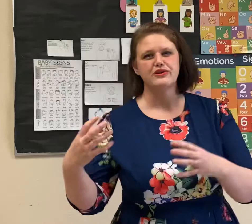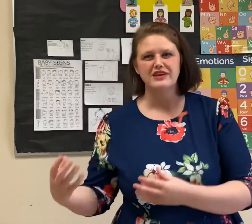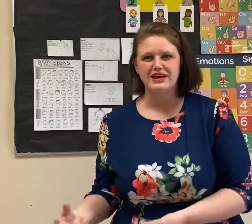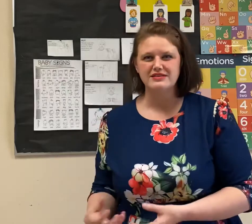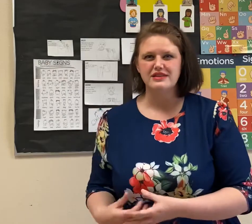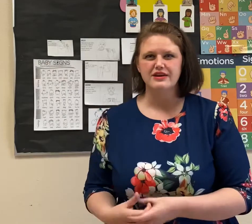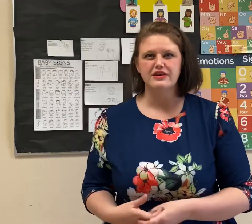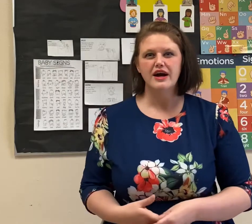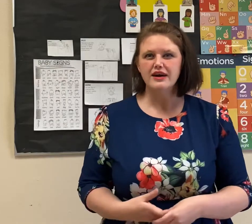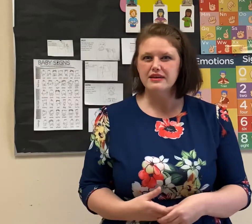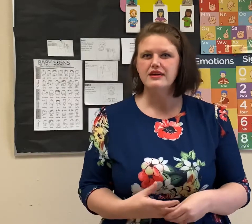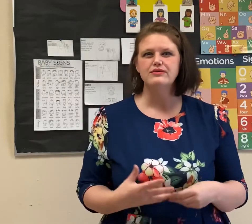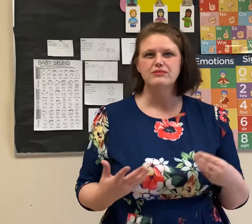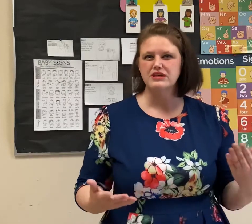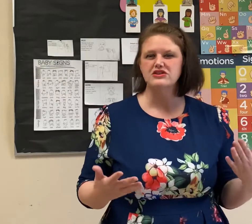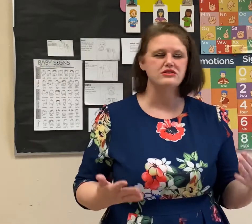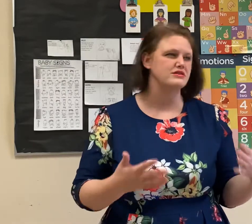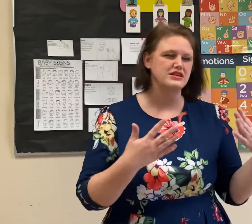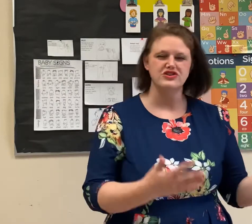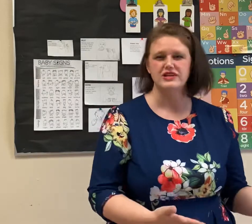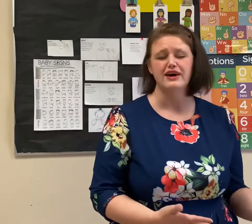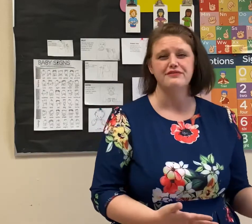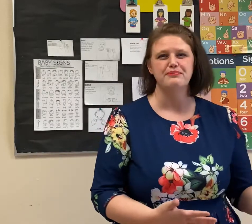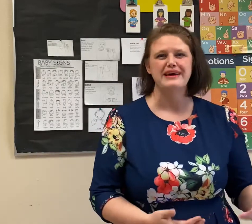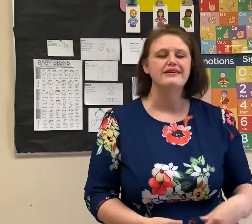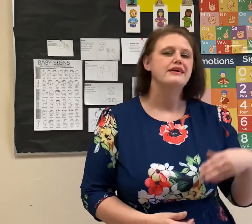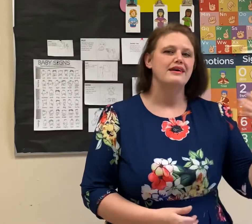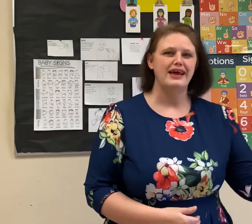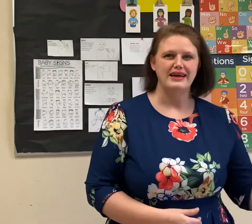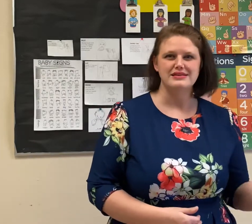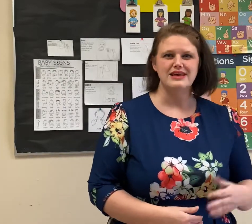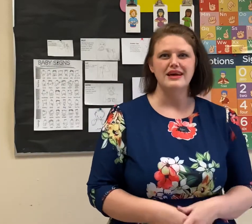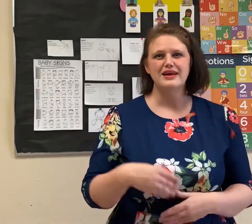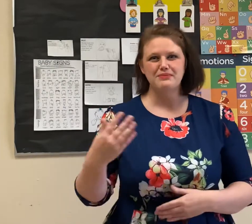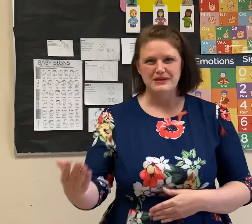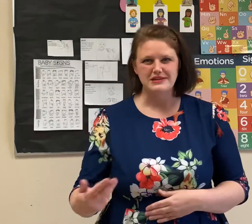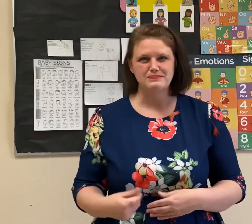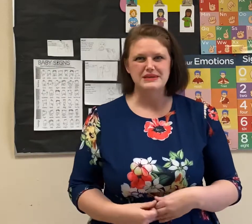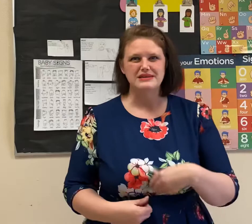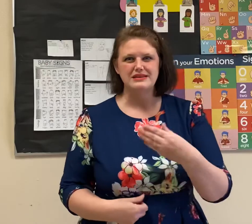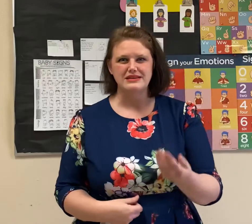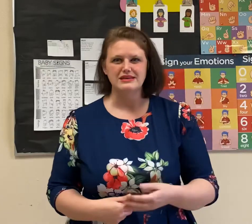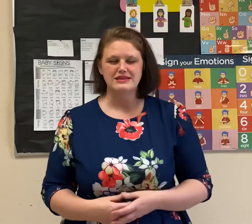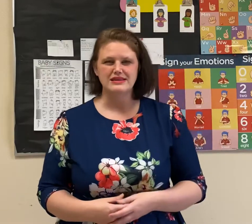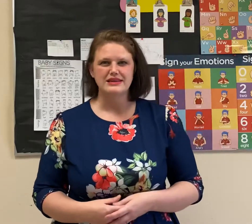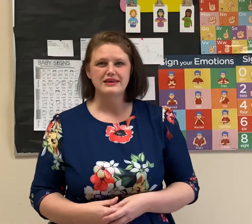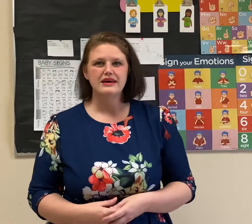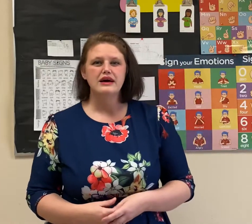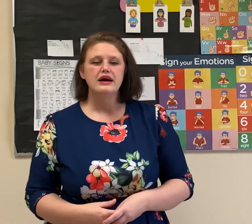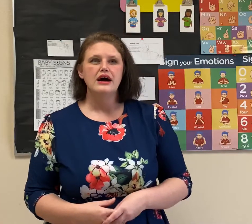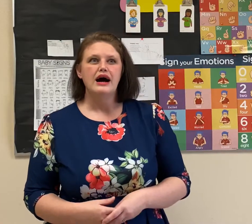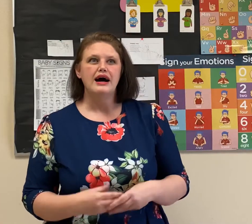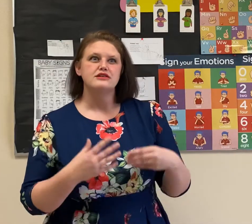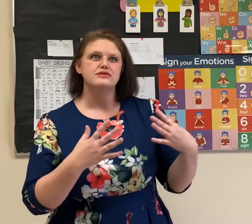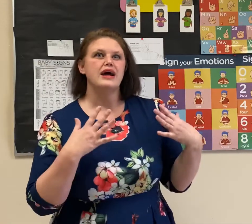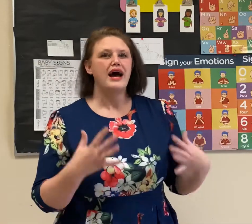next letter. Kind of like when we just teach the alphabet. A is A, B is B, C is C. I don't have